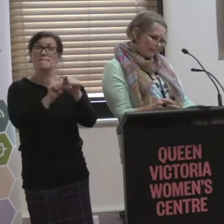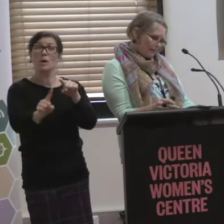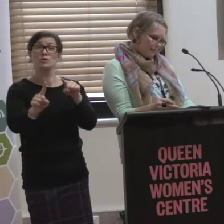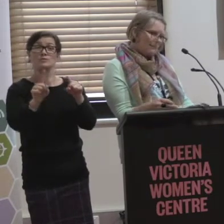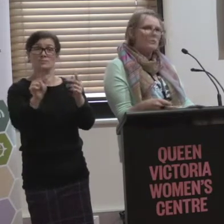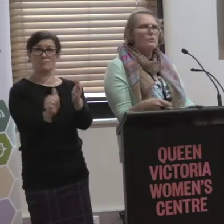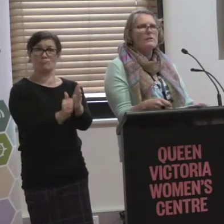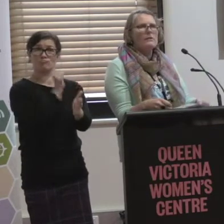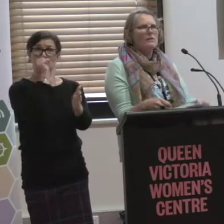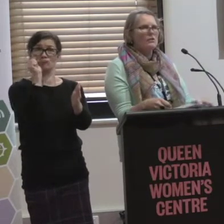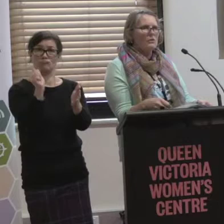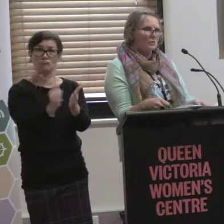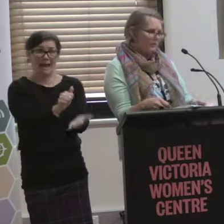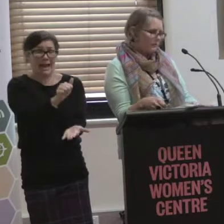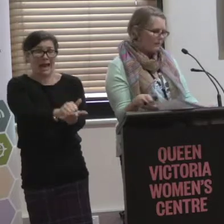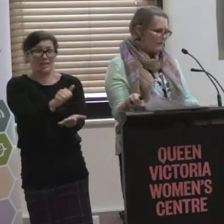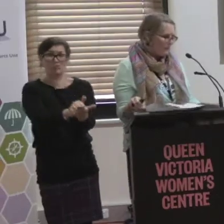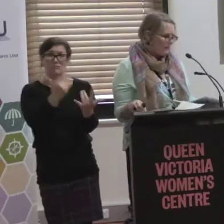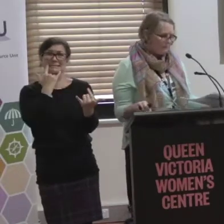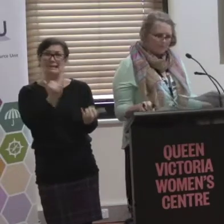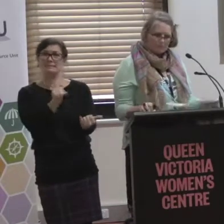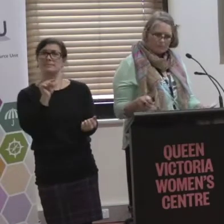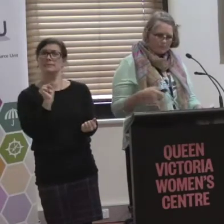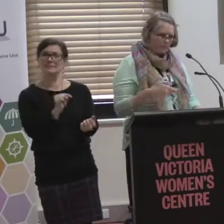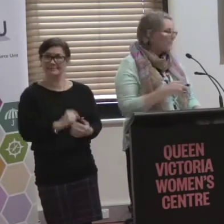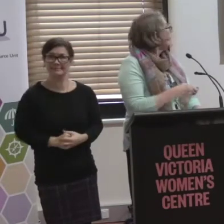accurately assessed. I'm sure this isn't new to any of you.